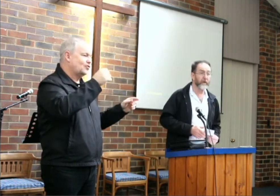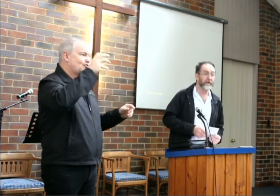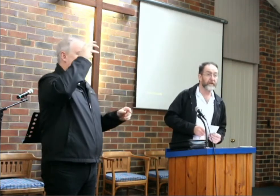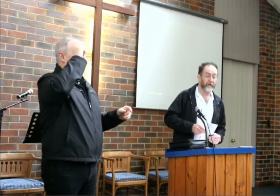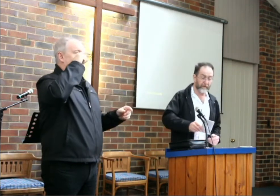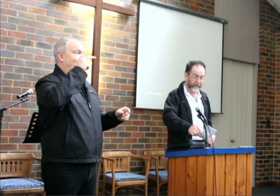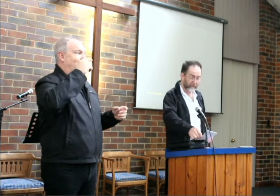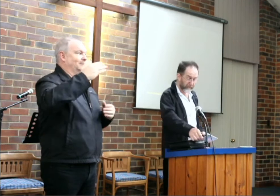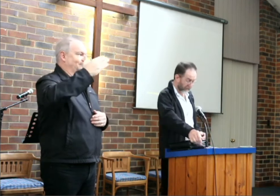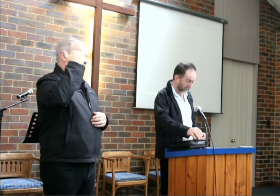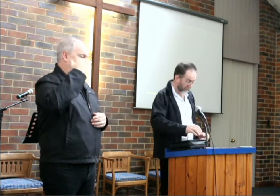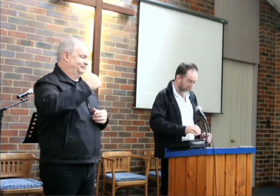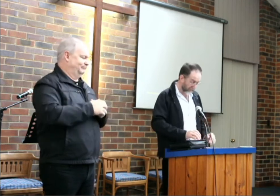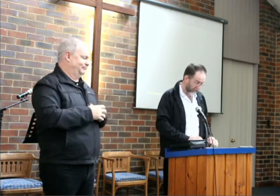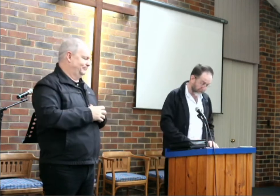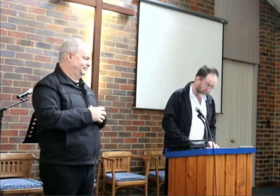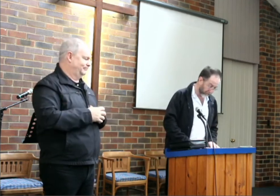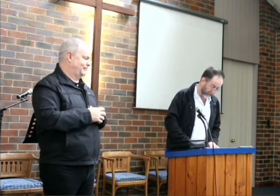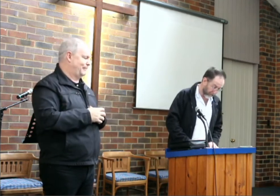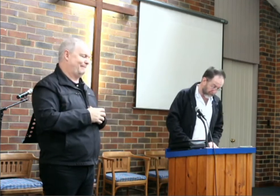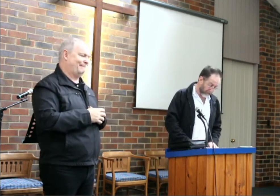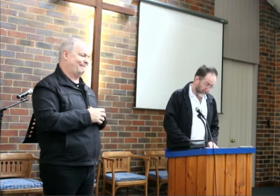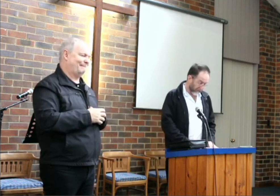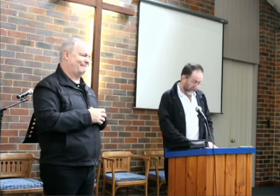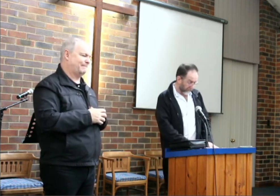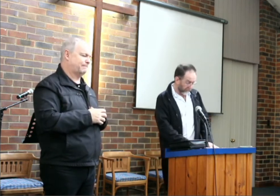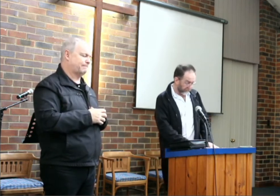their minds as they remember that one.